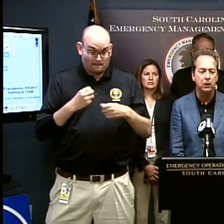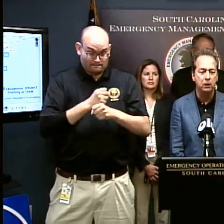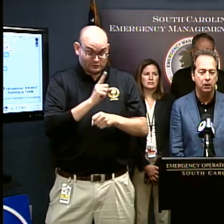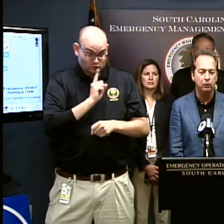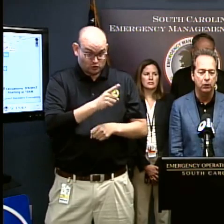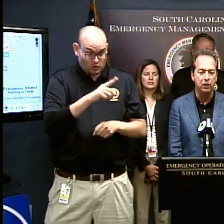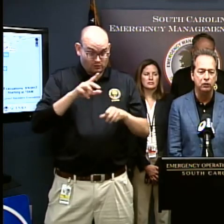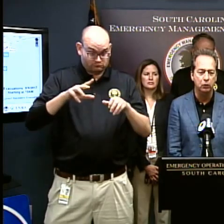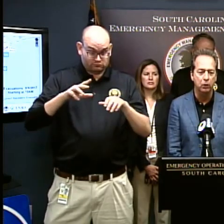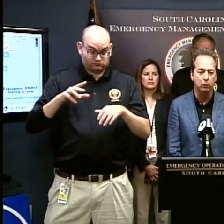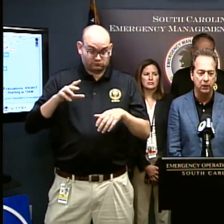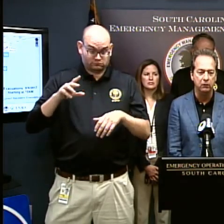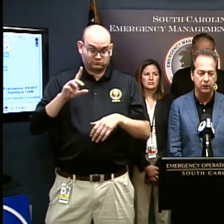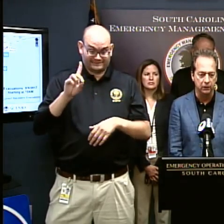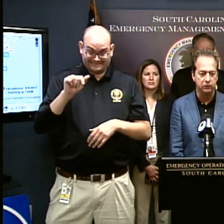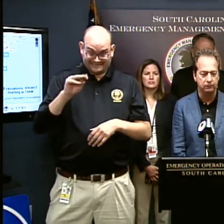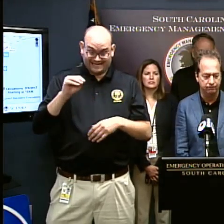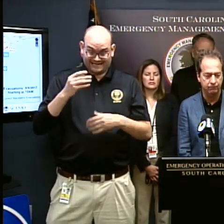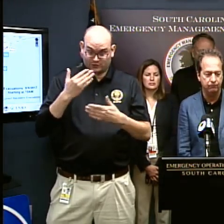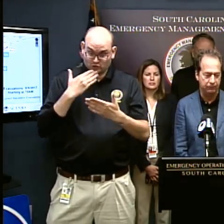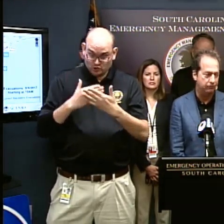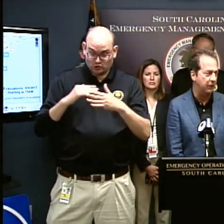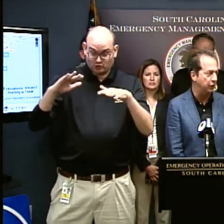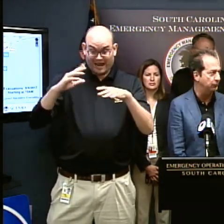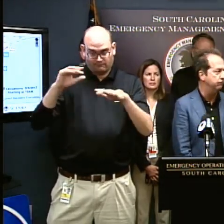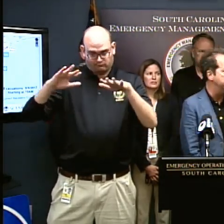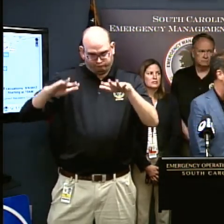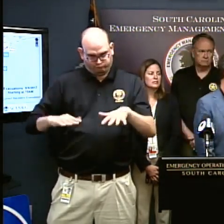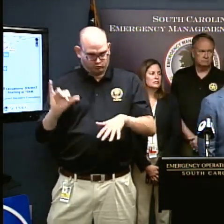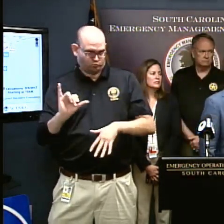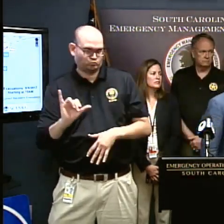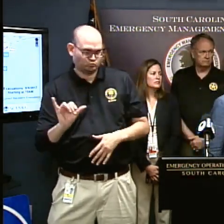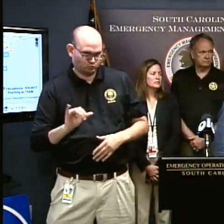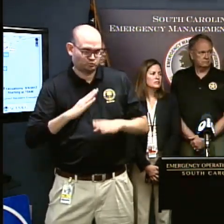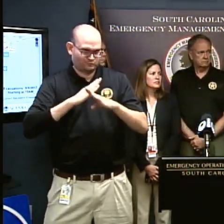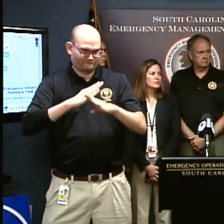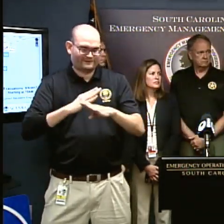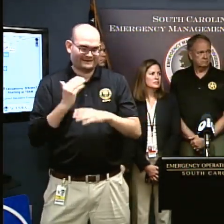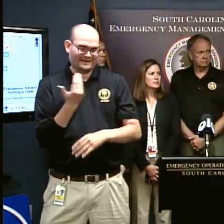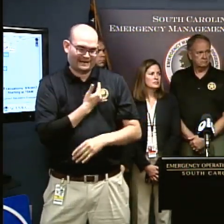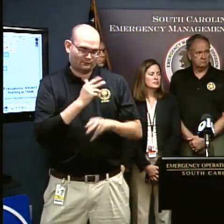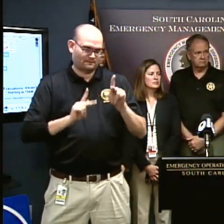possible for any storm rain events. Thank you. Thank you.